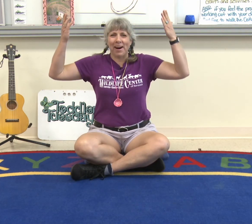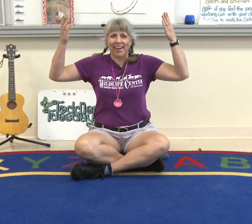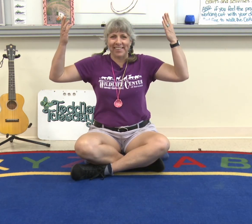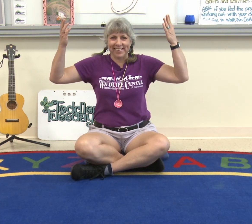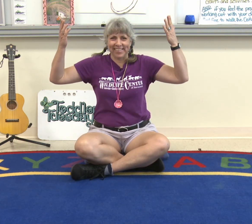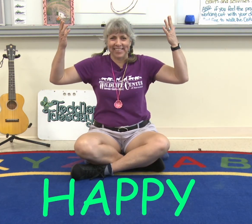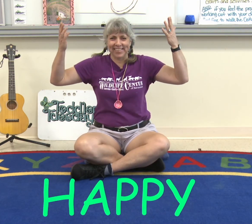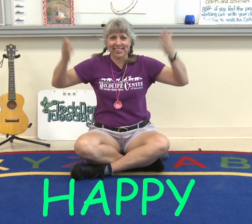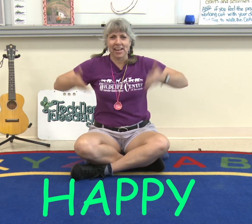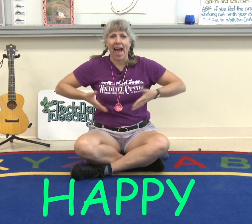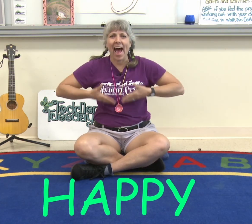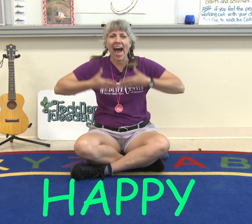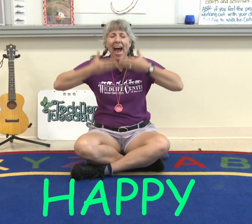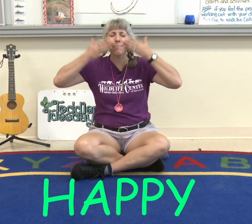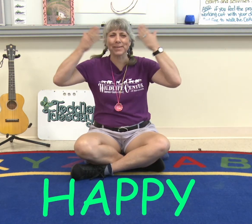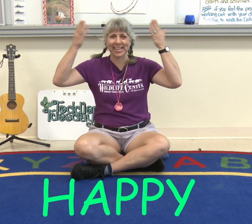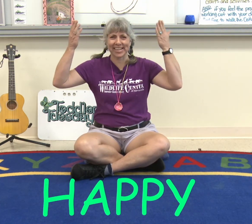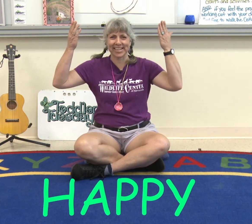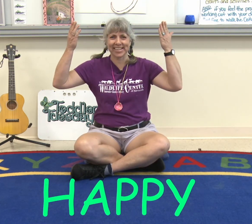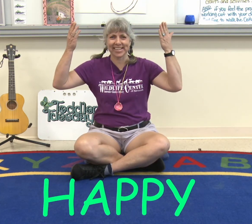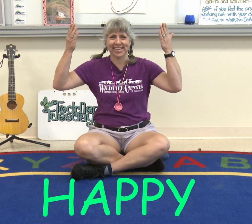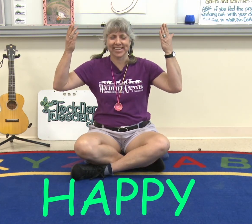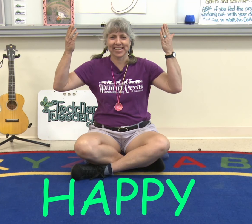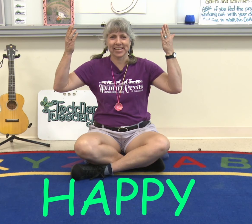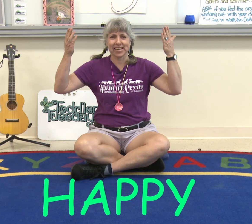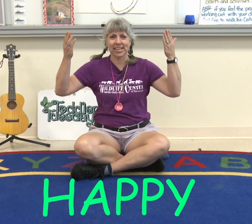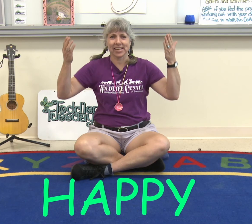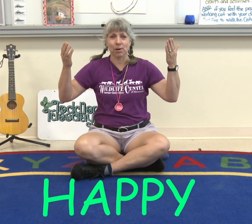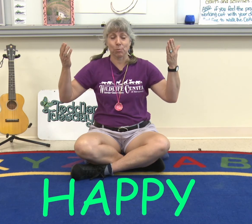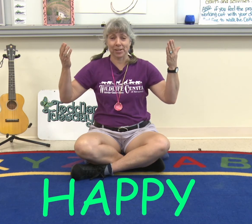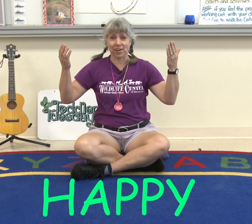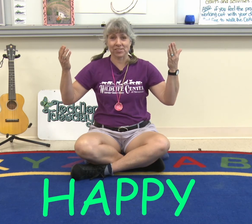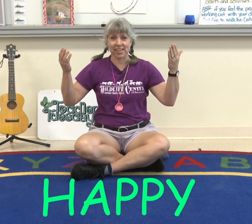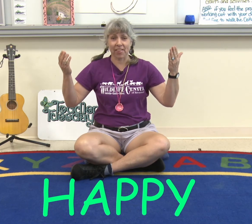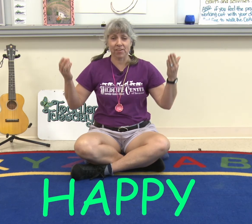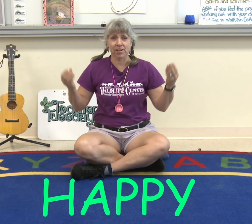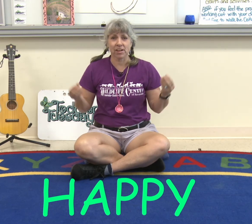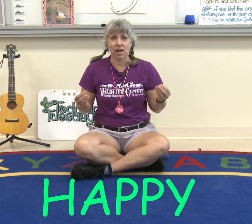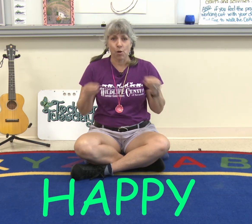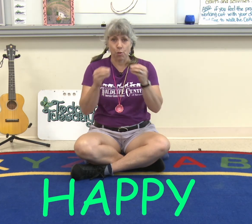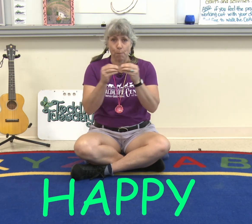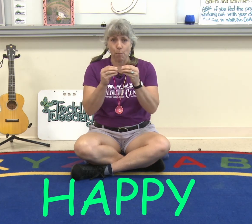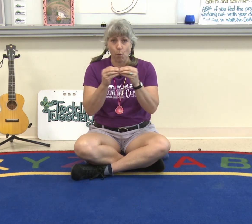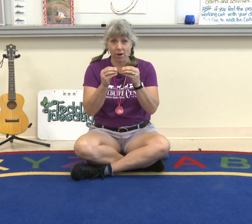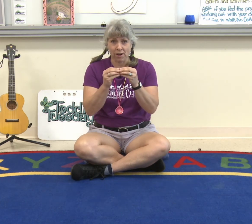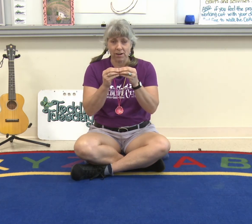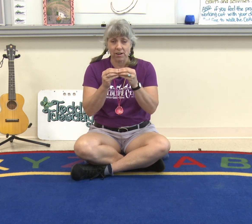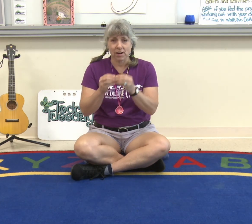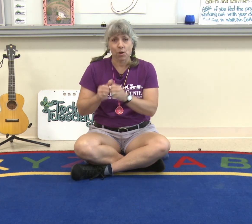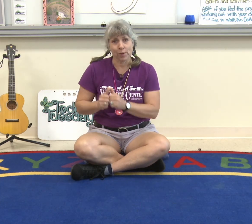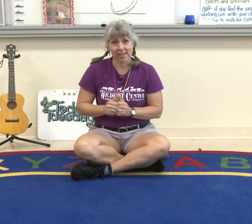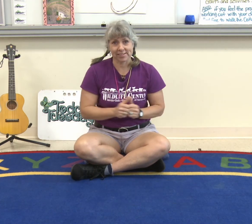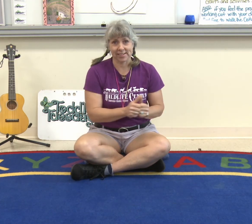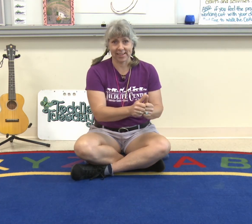smile. Happy. Putting it all together. The more we get